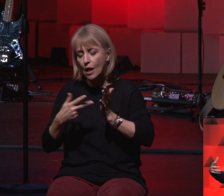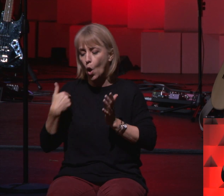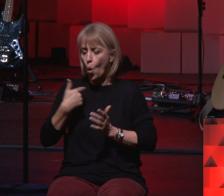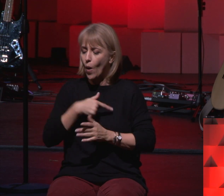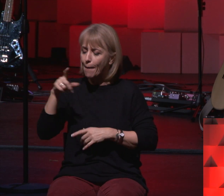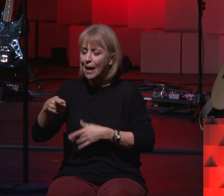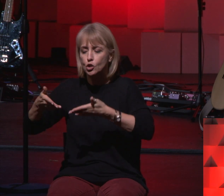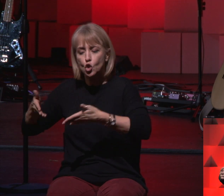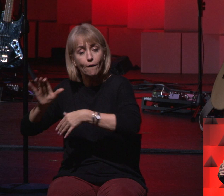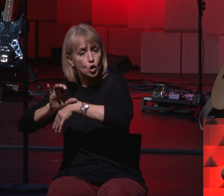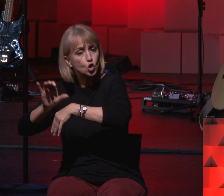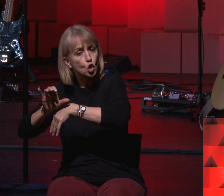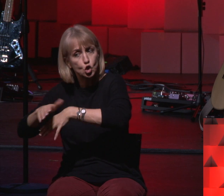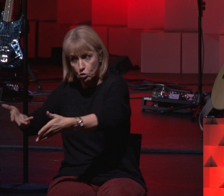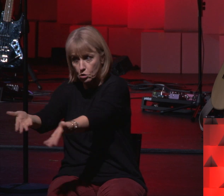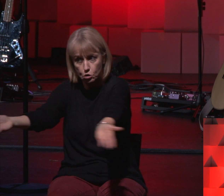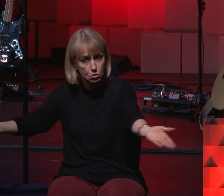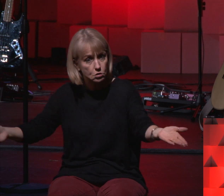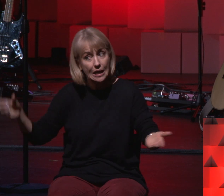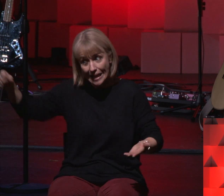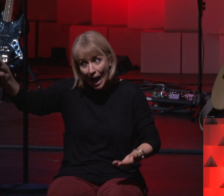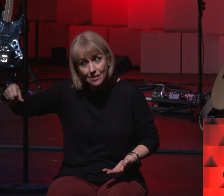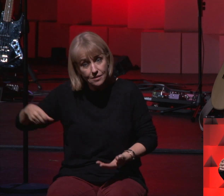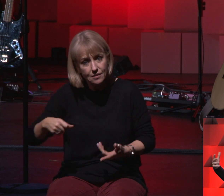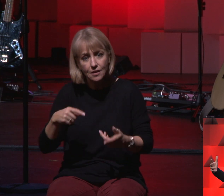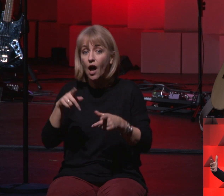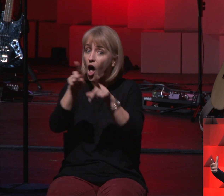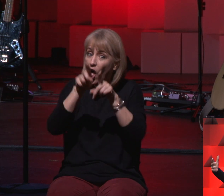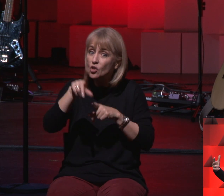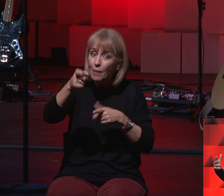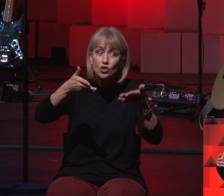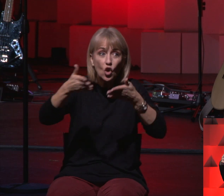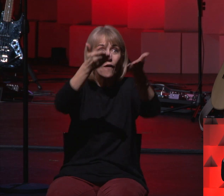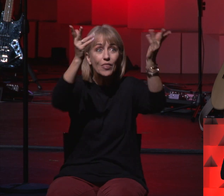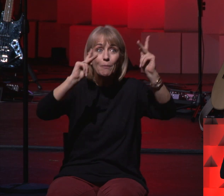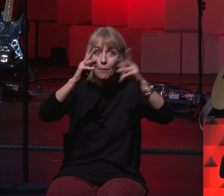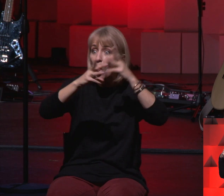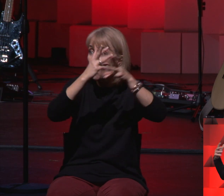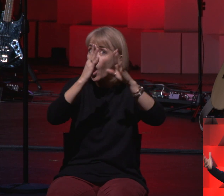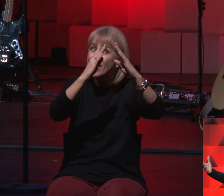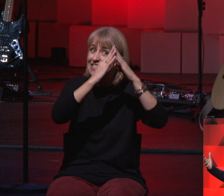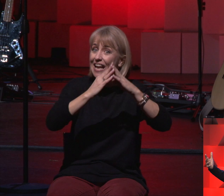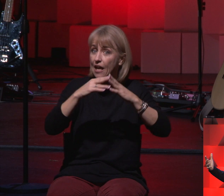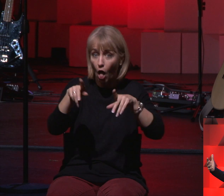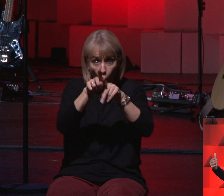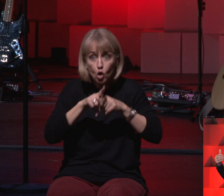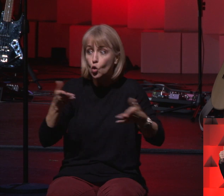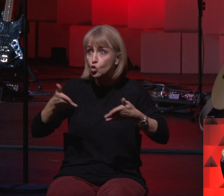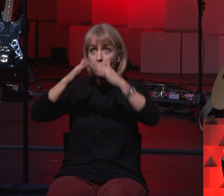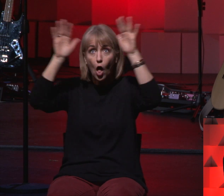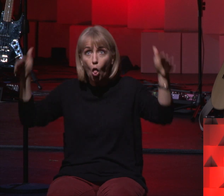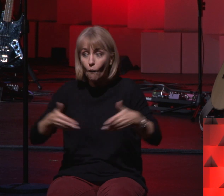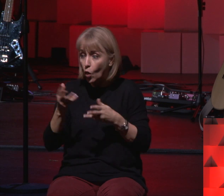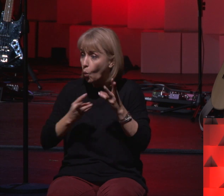church body and who we are. We also need to be serving the people in our city around us, and we also need to be serving people around the world. Some